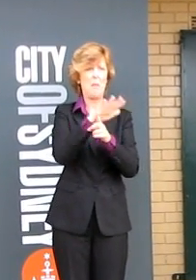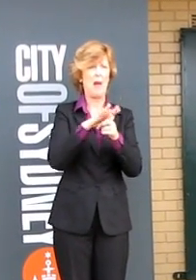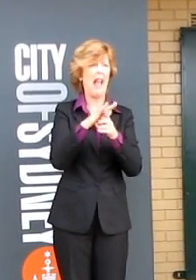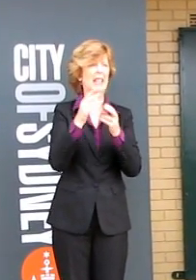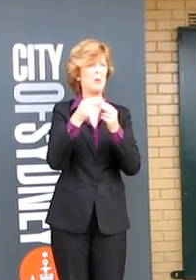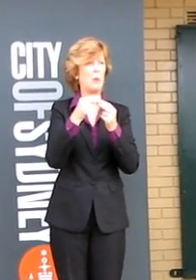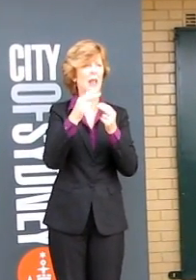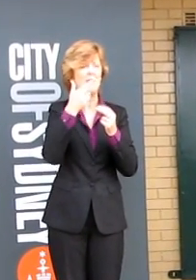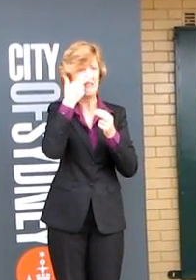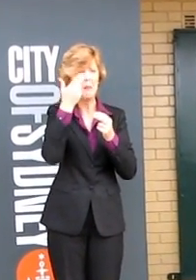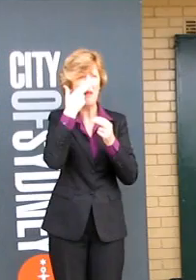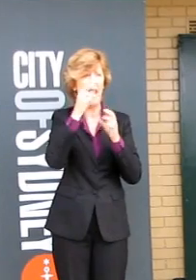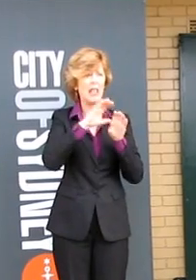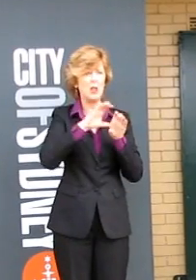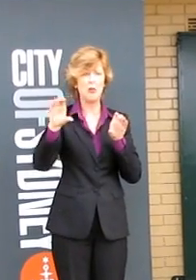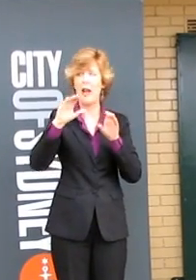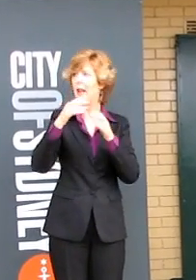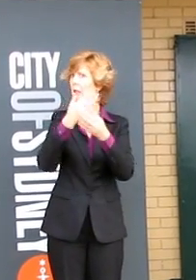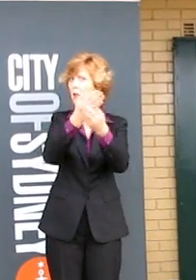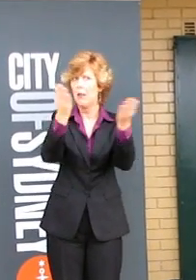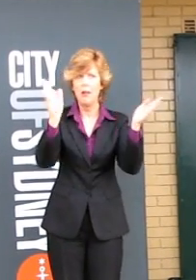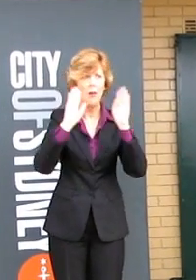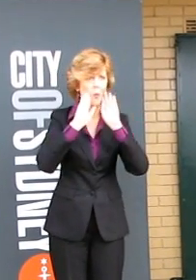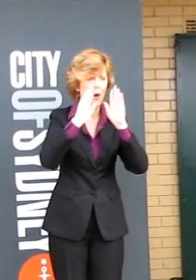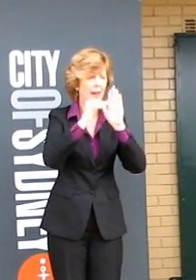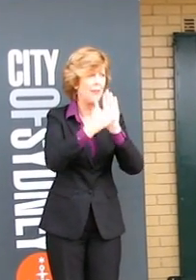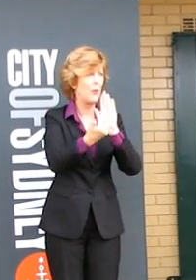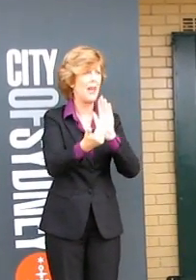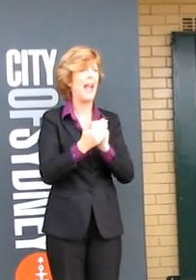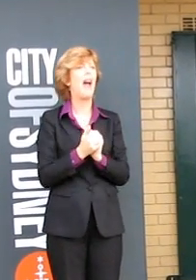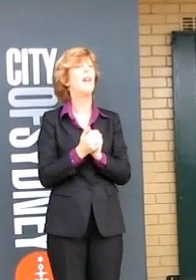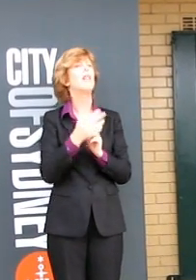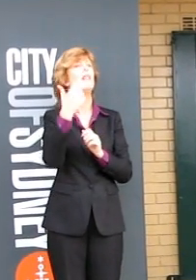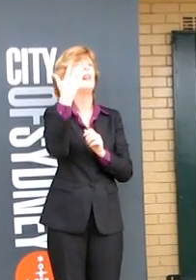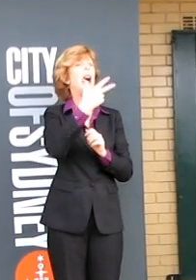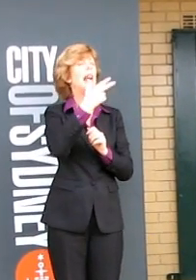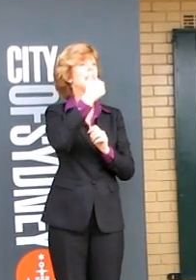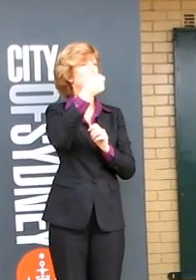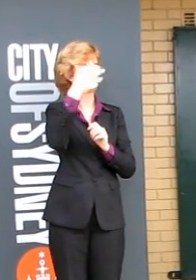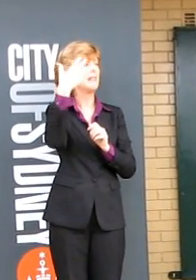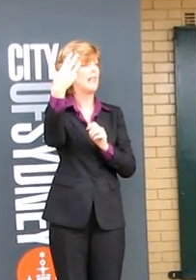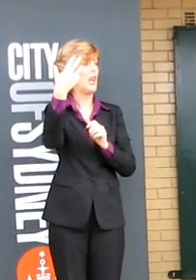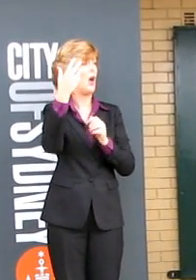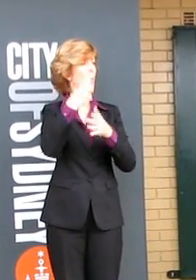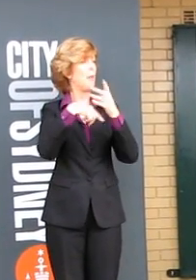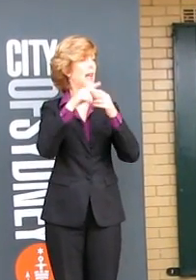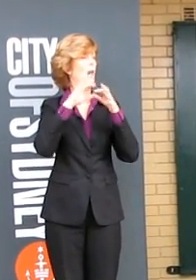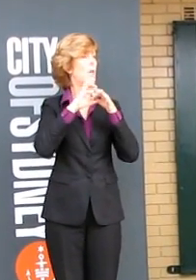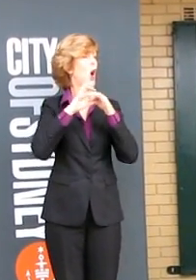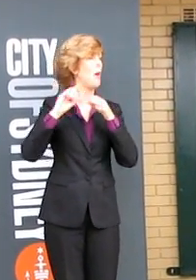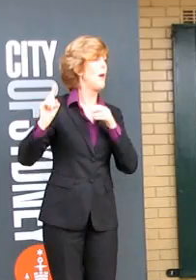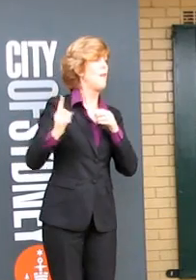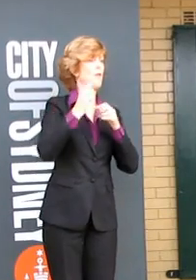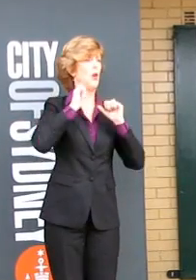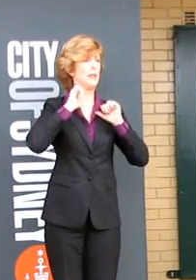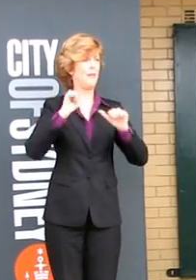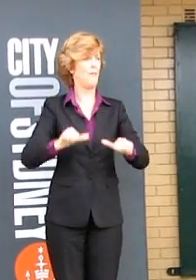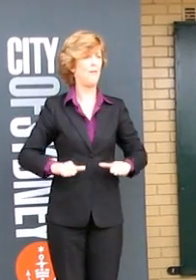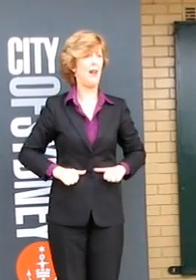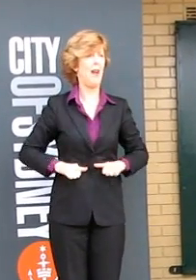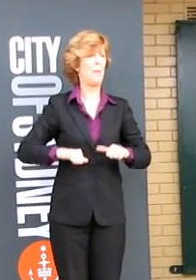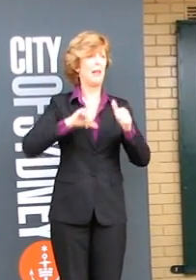now. In 1869, it became the home of the first New South Wales Agricultural Society